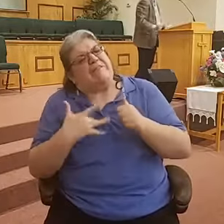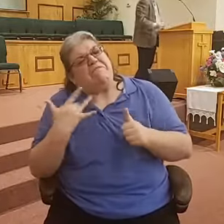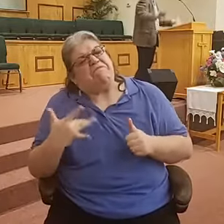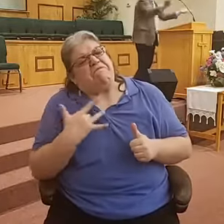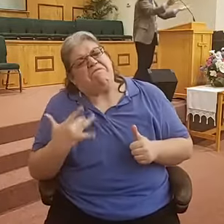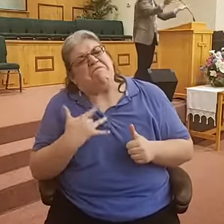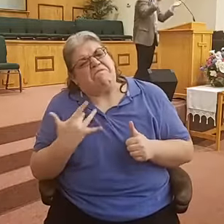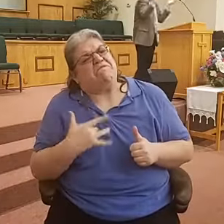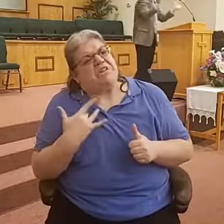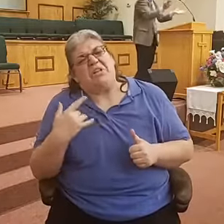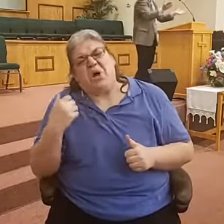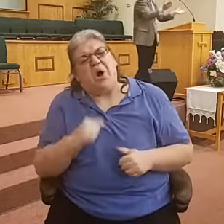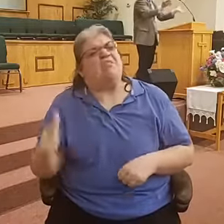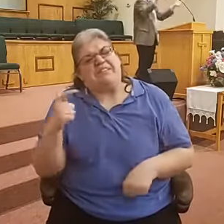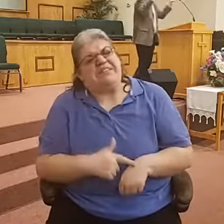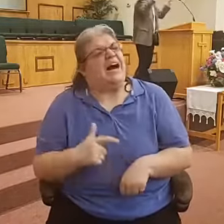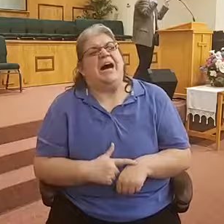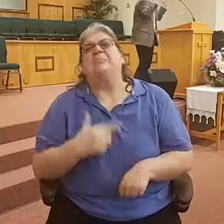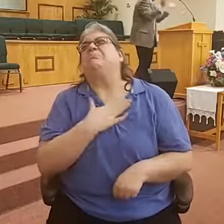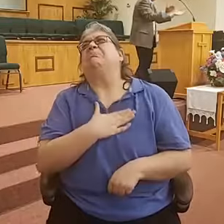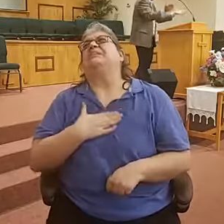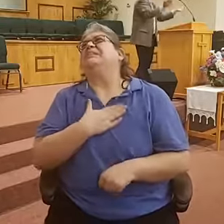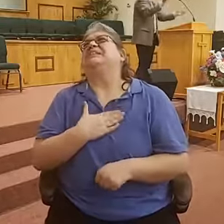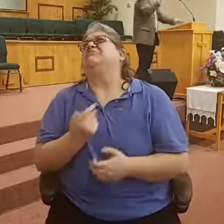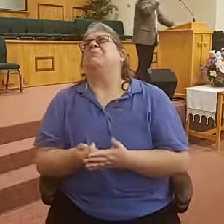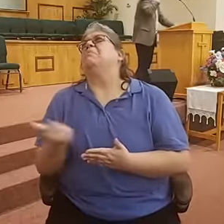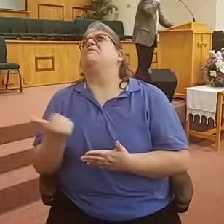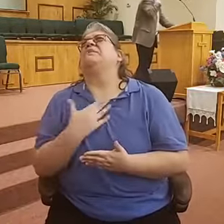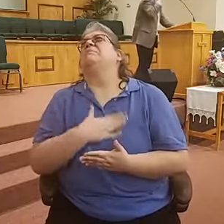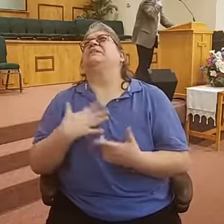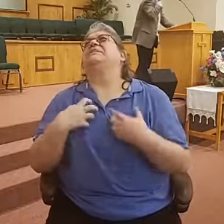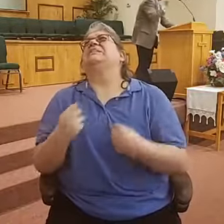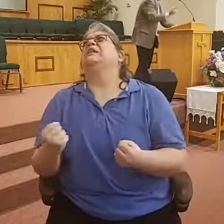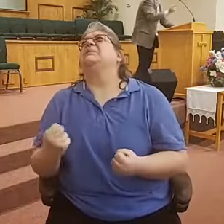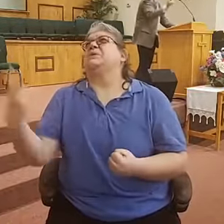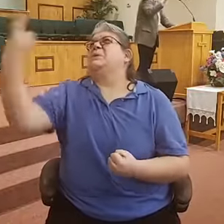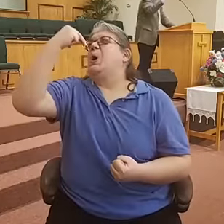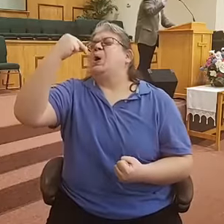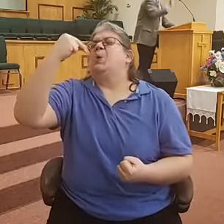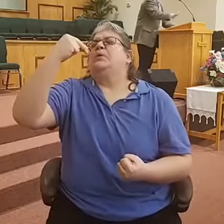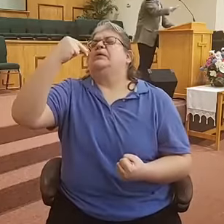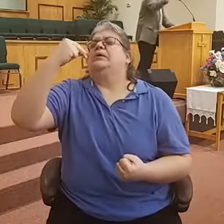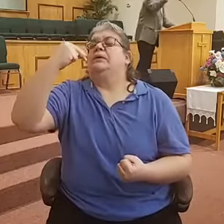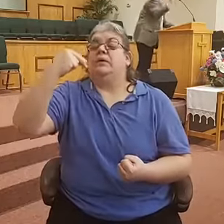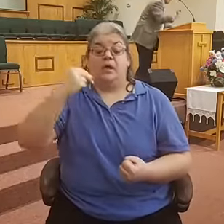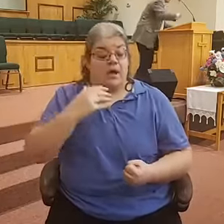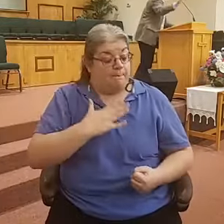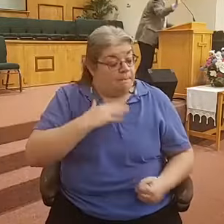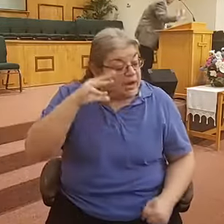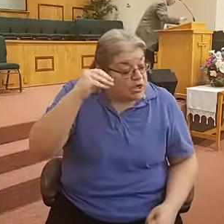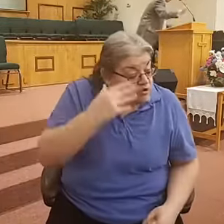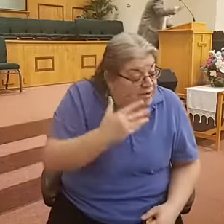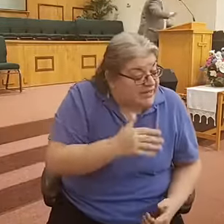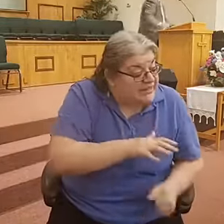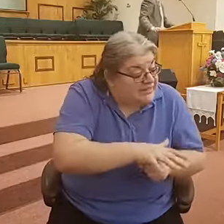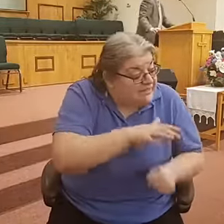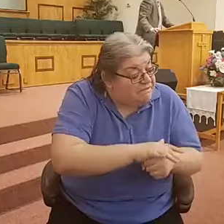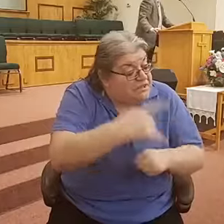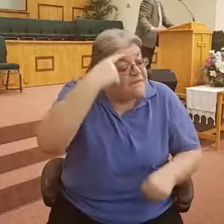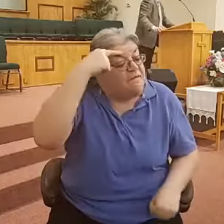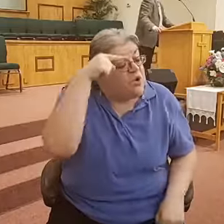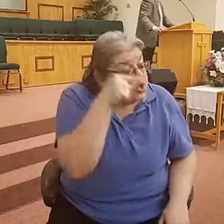time. And asked God to remove it. And God said no. But God said to Paul, my grace is sufficient for